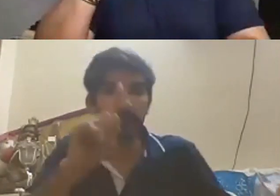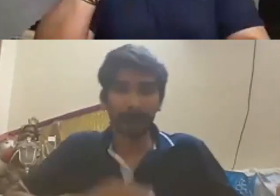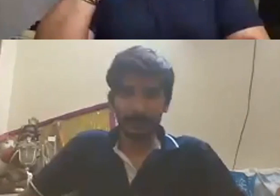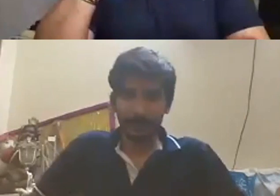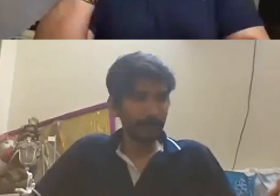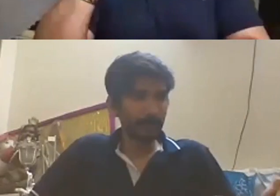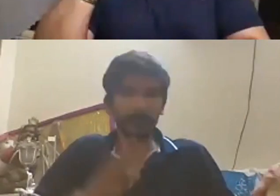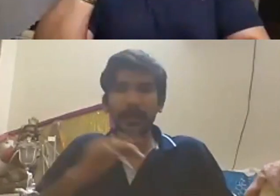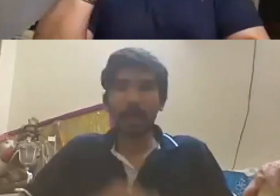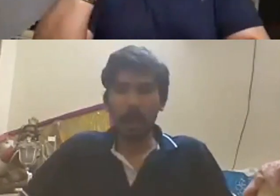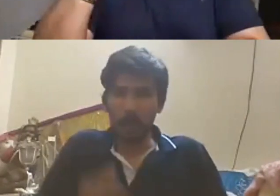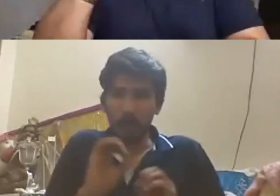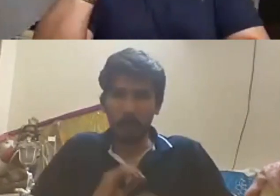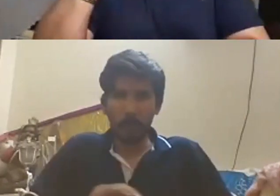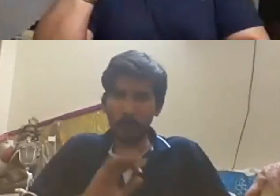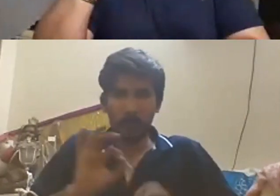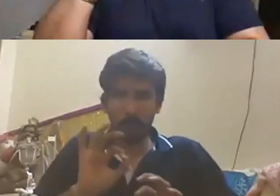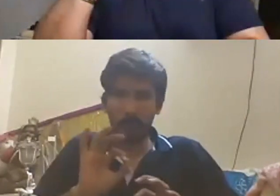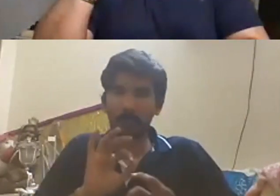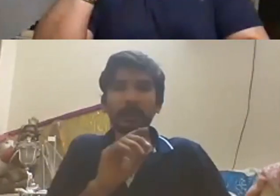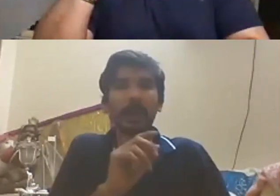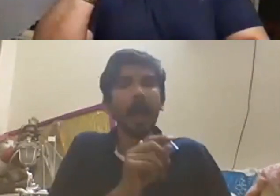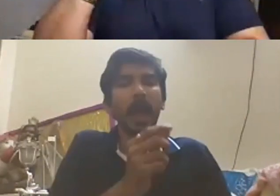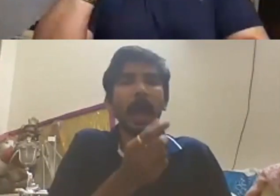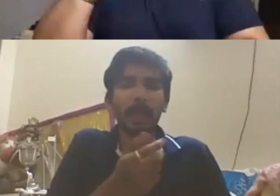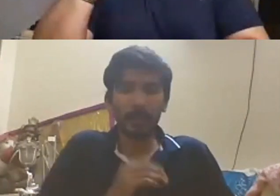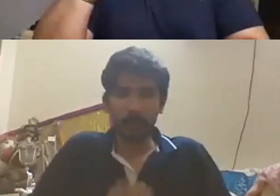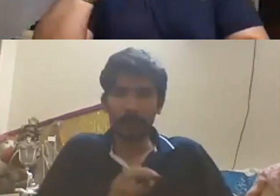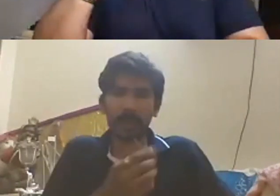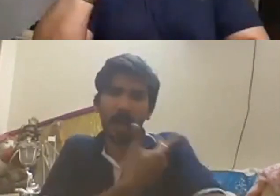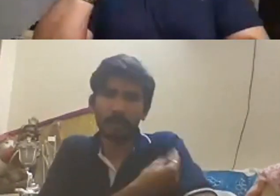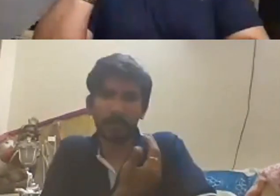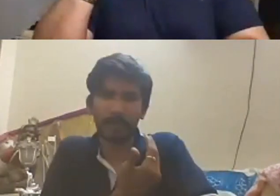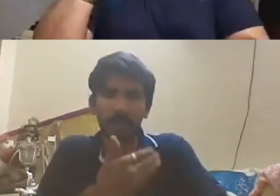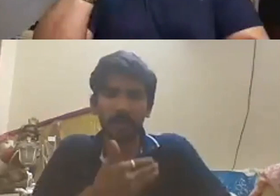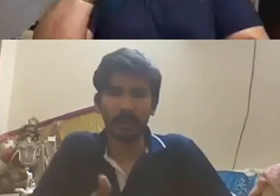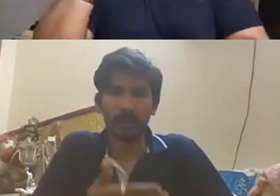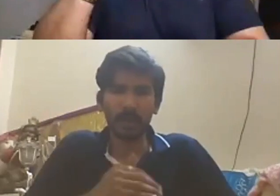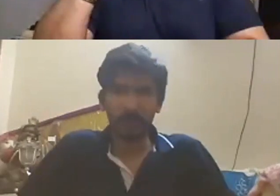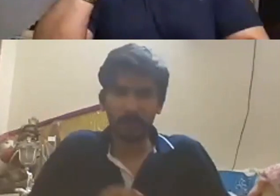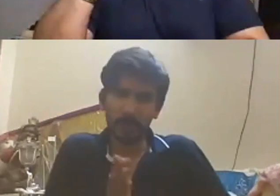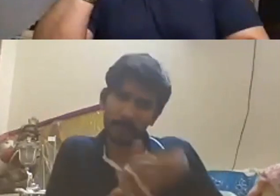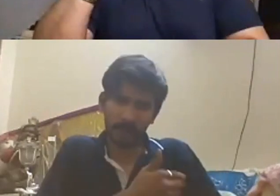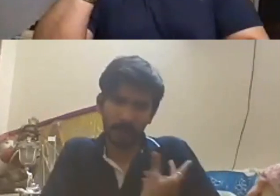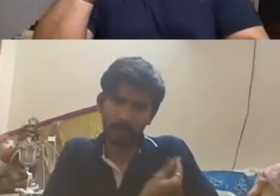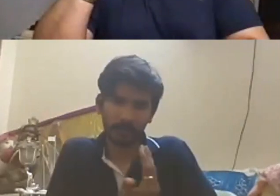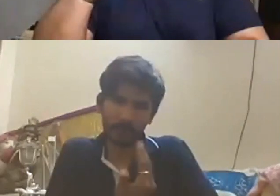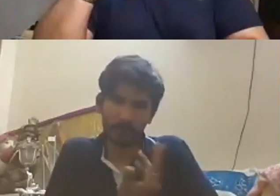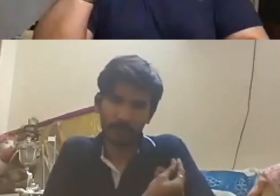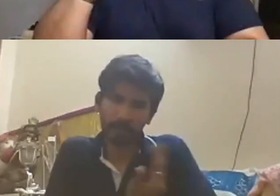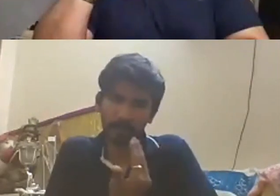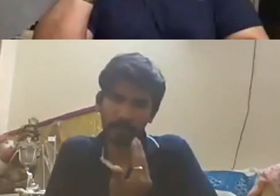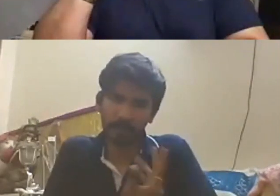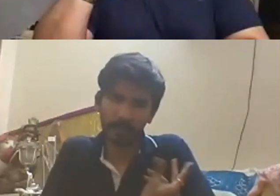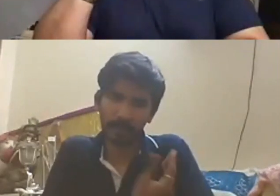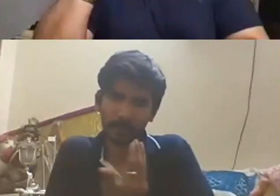whether it No. was happening through No, you will not. the vaccination or not. No, you will not Can die. we Please see, don't. whether if